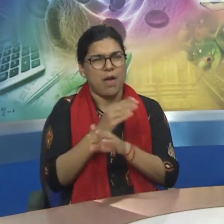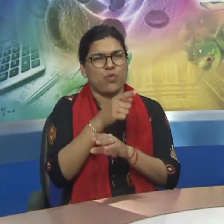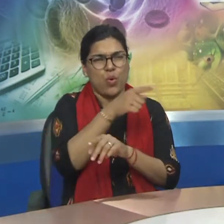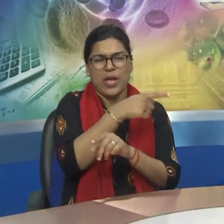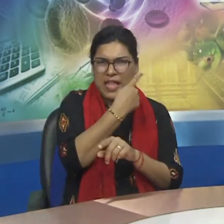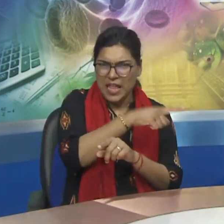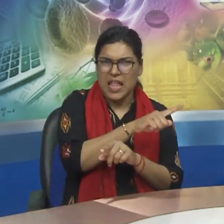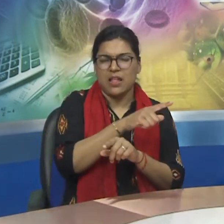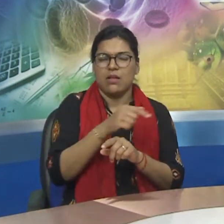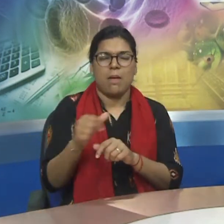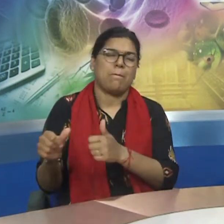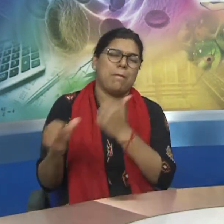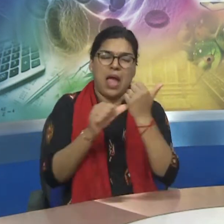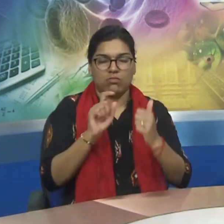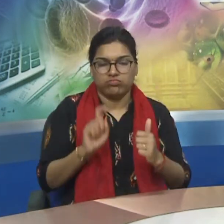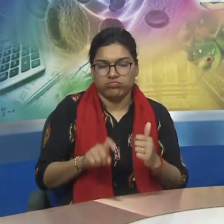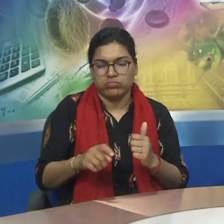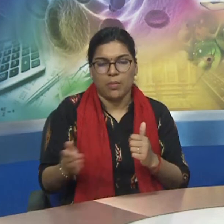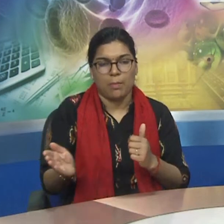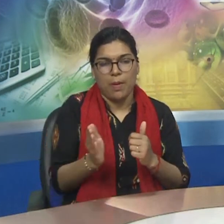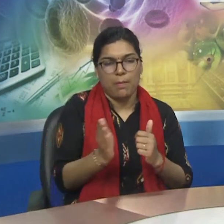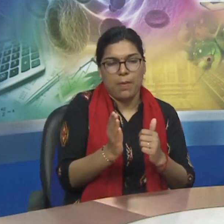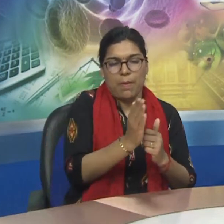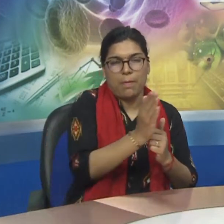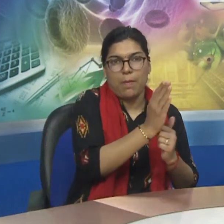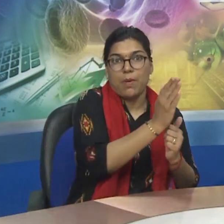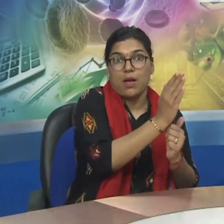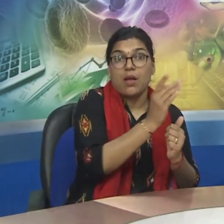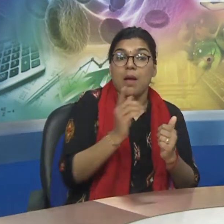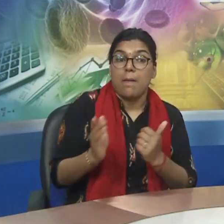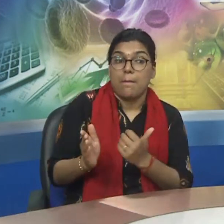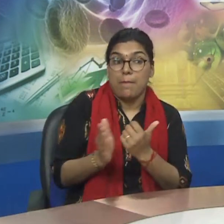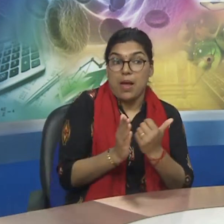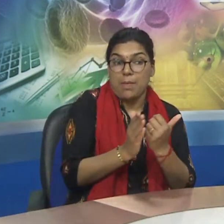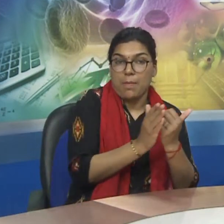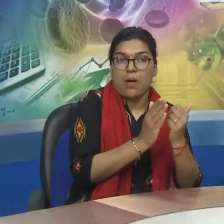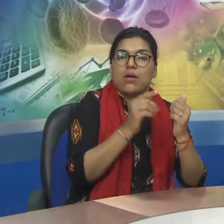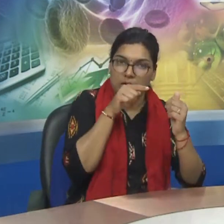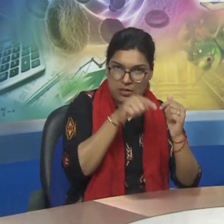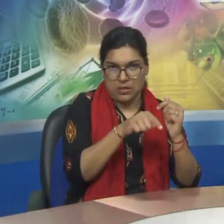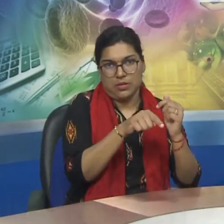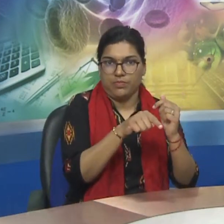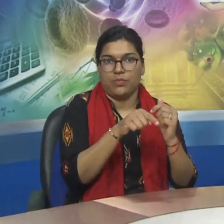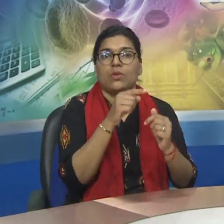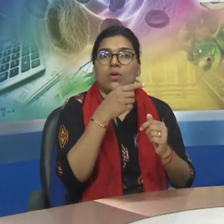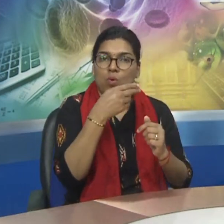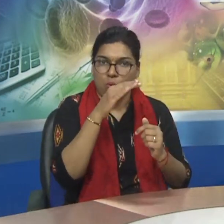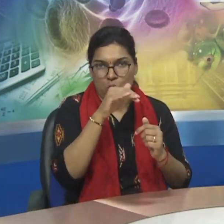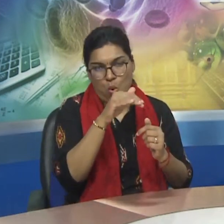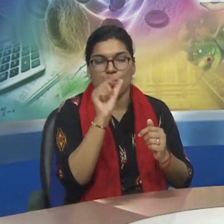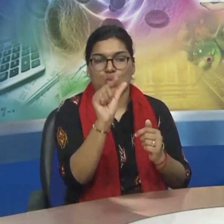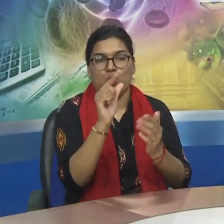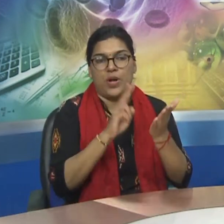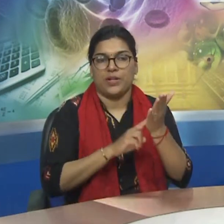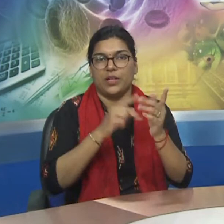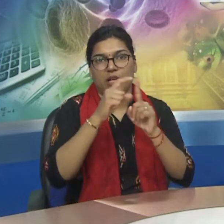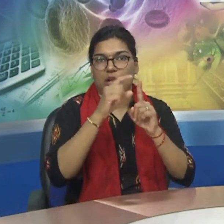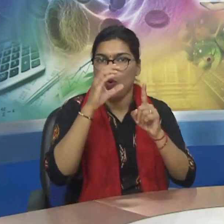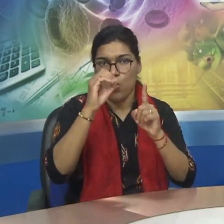going back to the previous work when you have typed something by mistake, or when you have given any